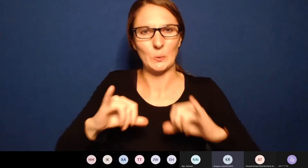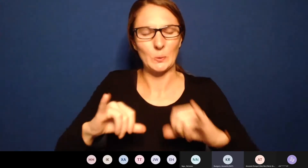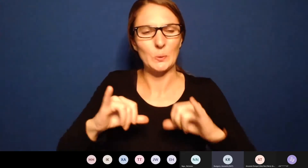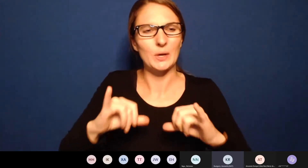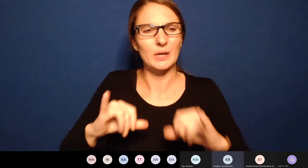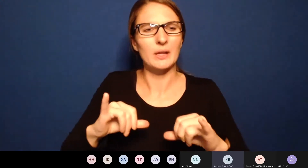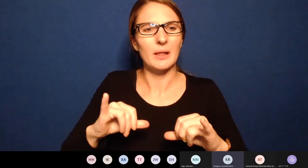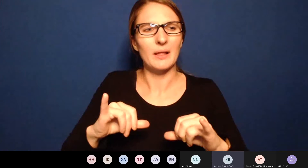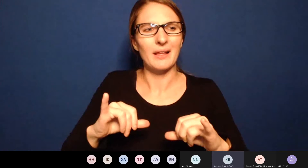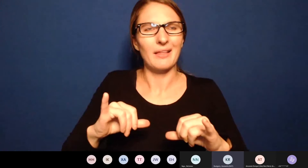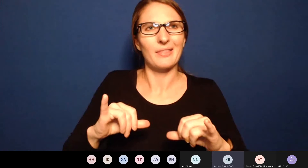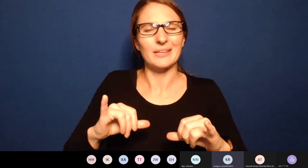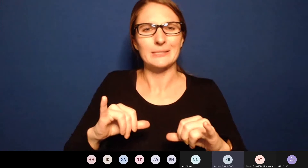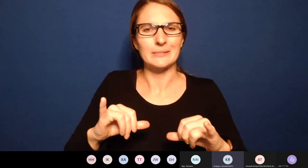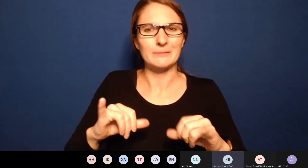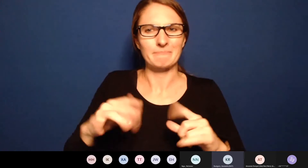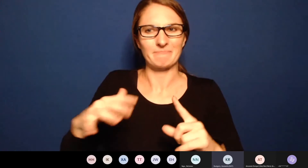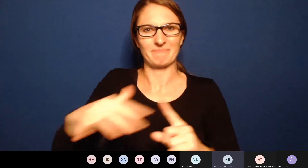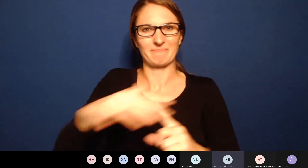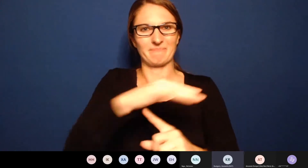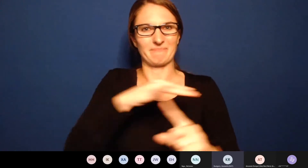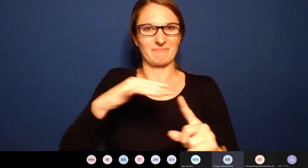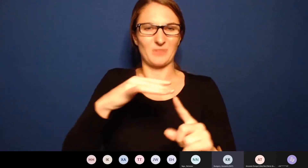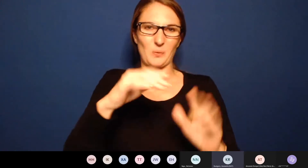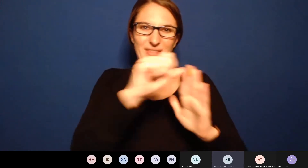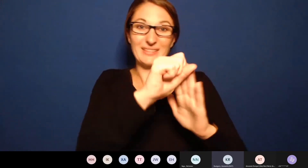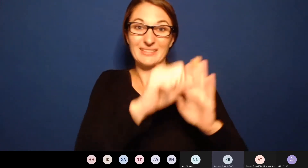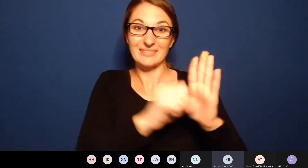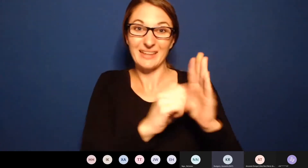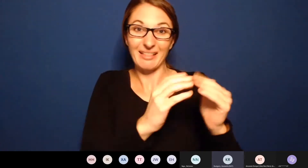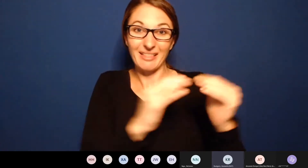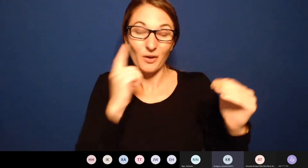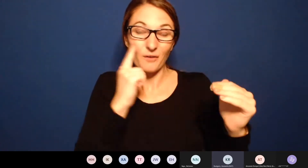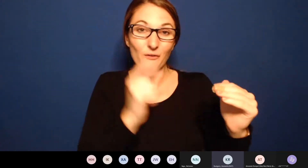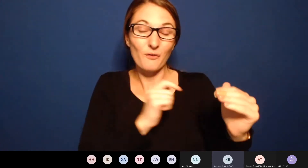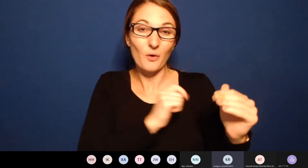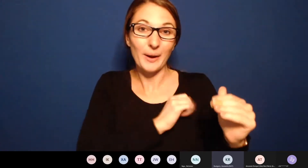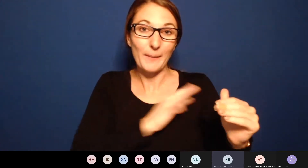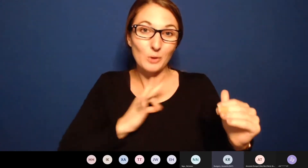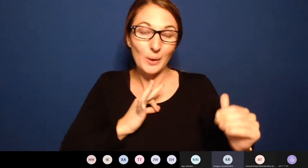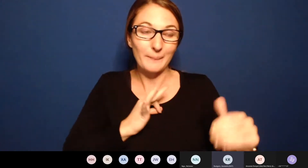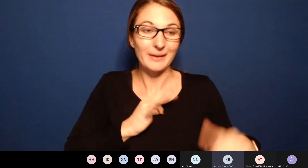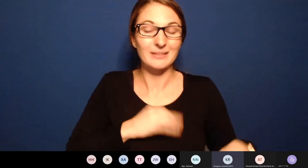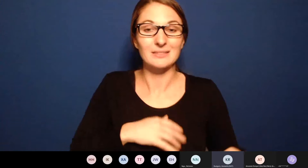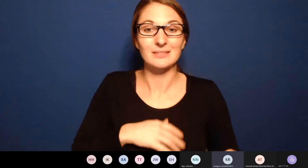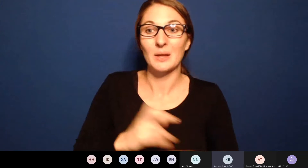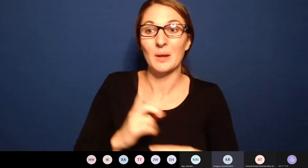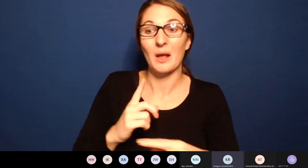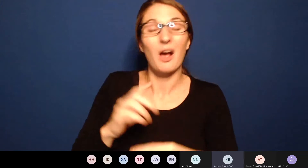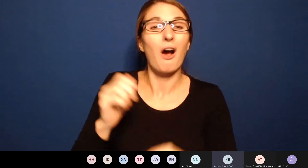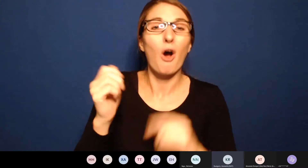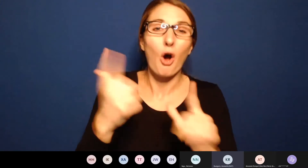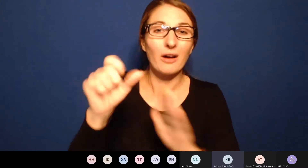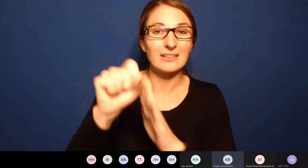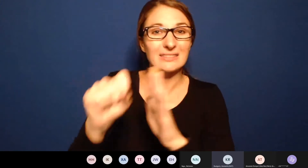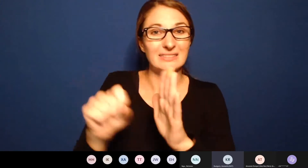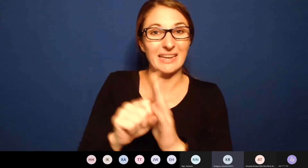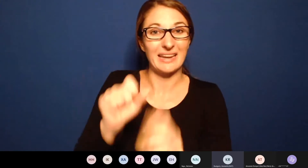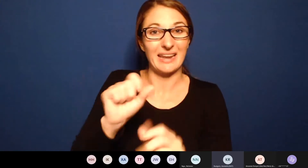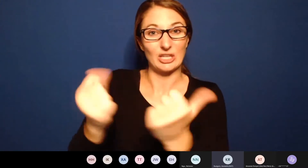see atmosphere at the state level for employment. All the state agencies were making plans